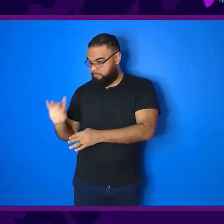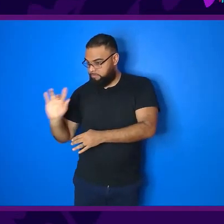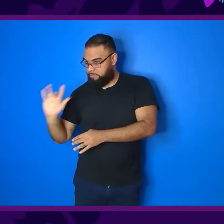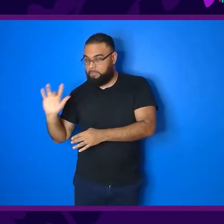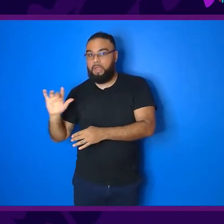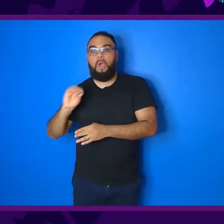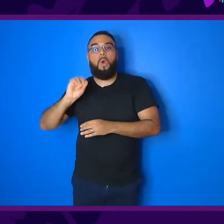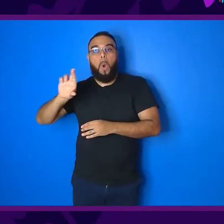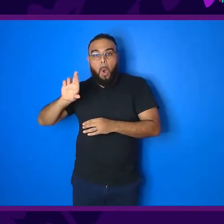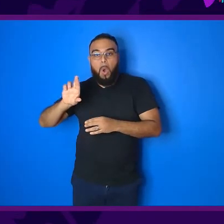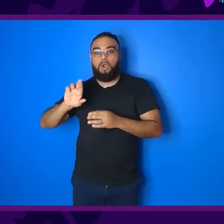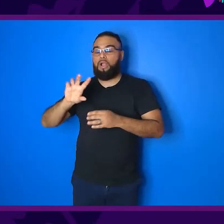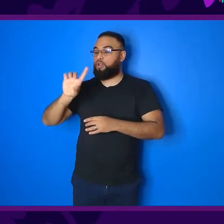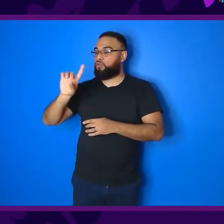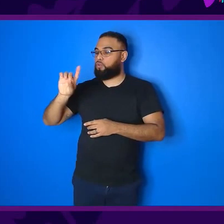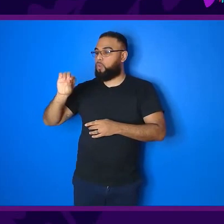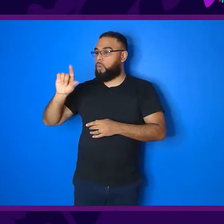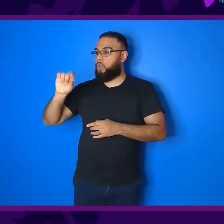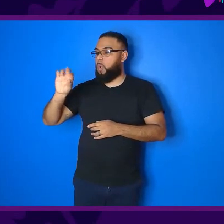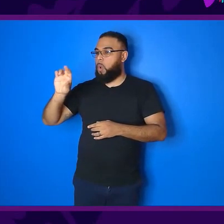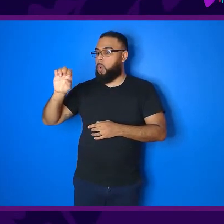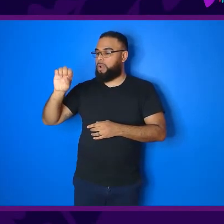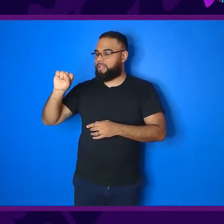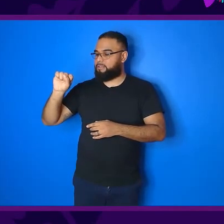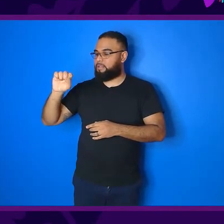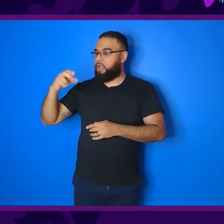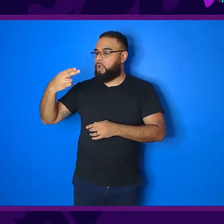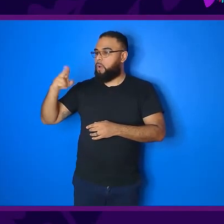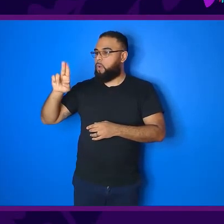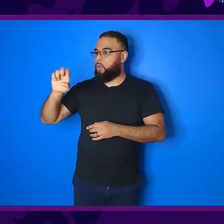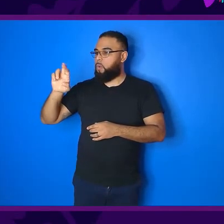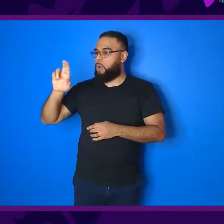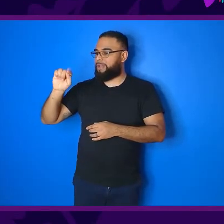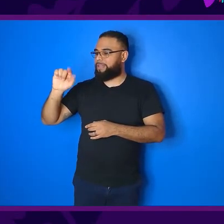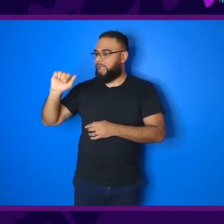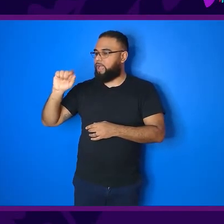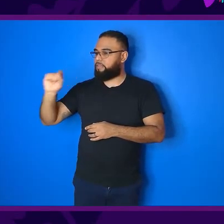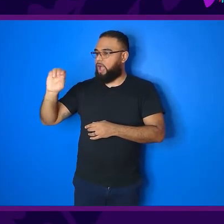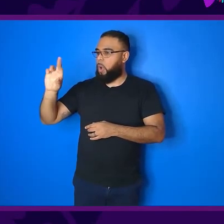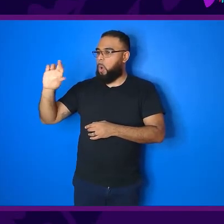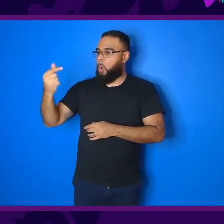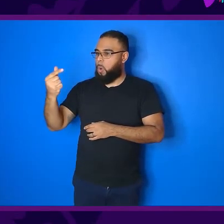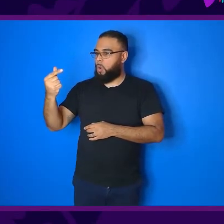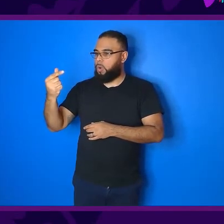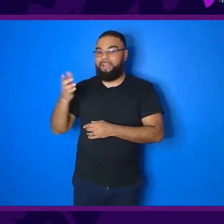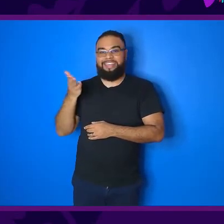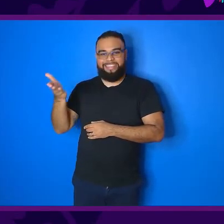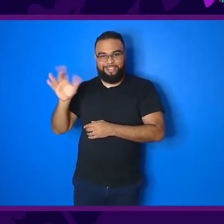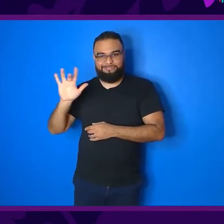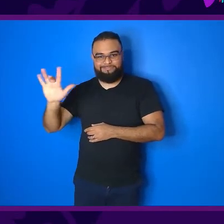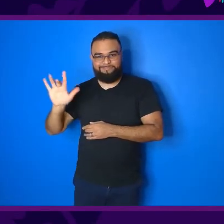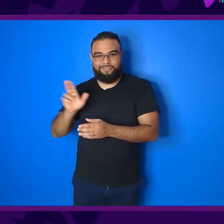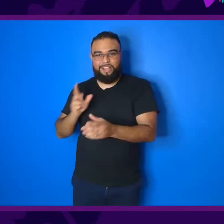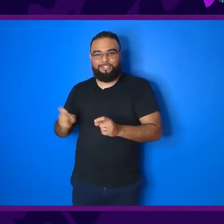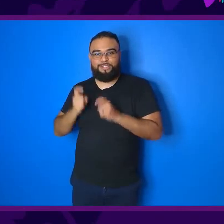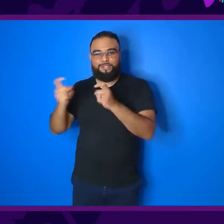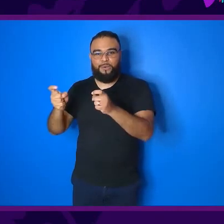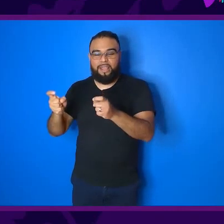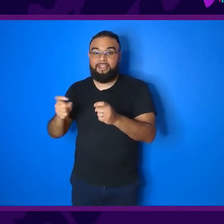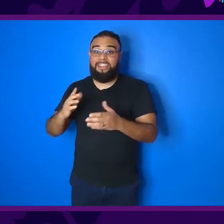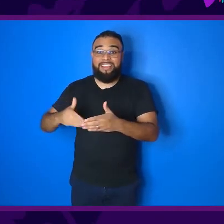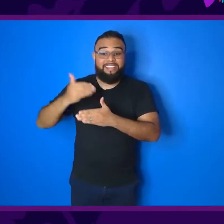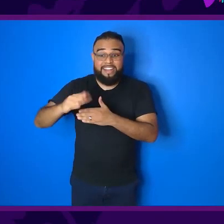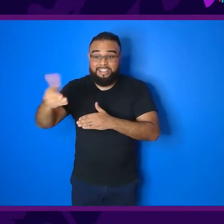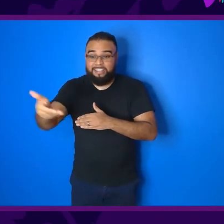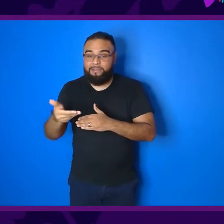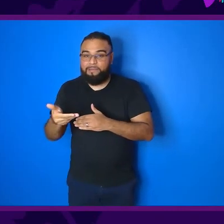doloreshuerta.org and donate there. And having said that, our next guest, I am so happy to welcome, because I